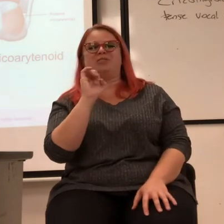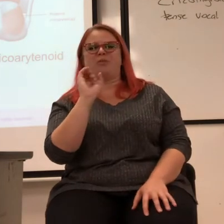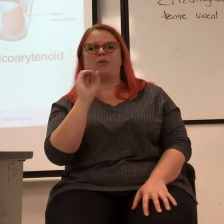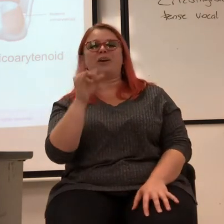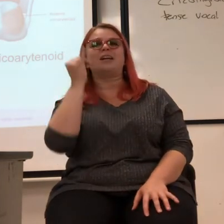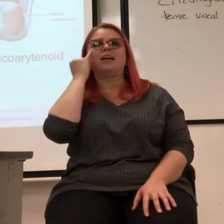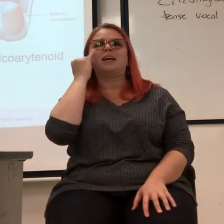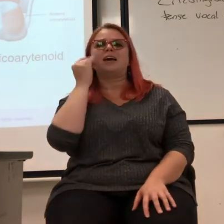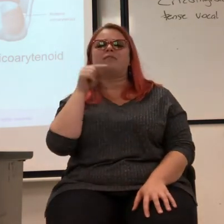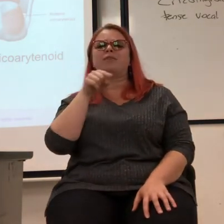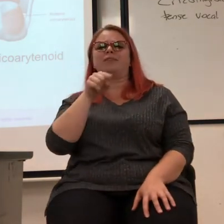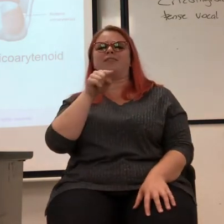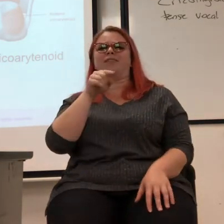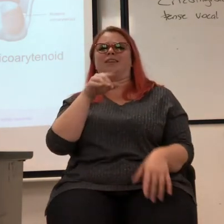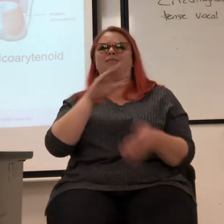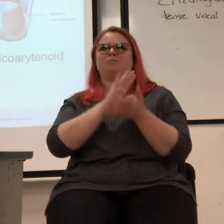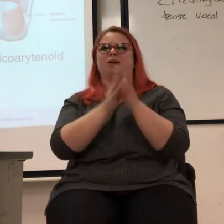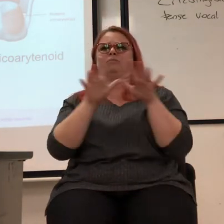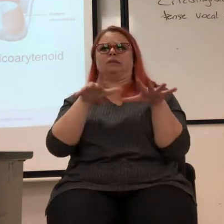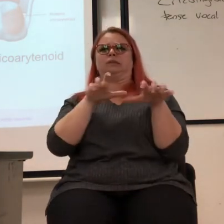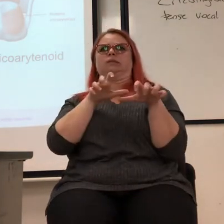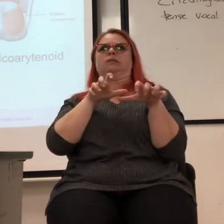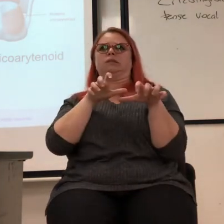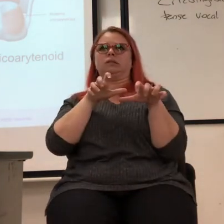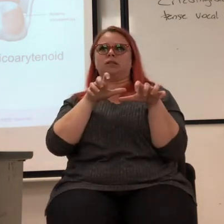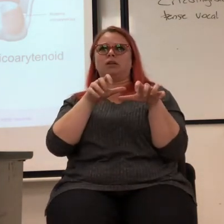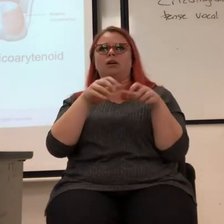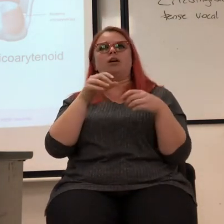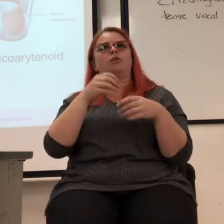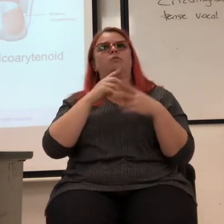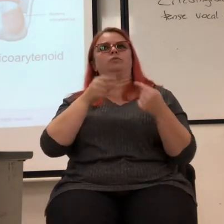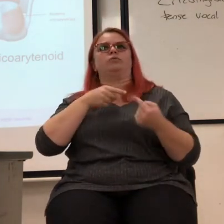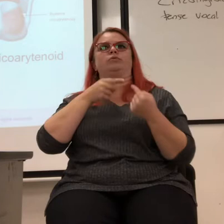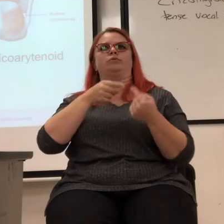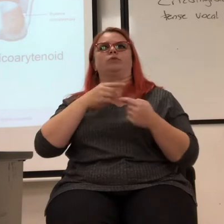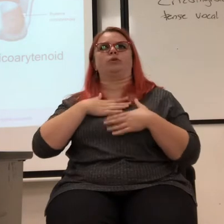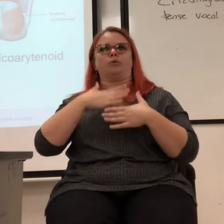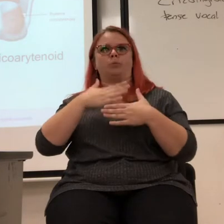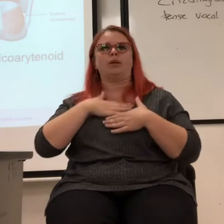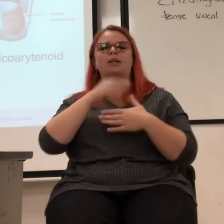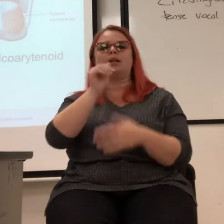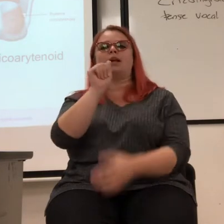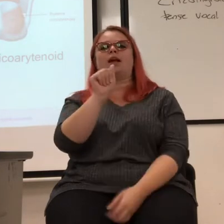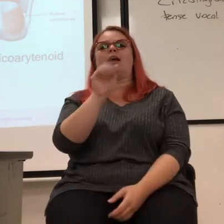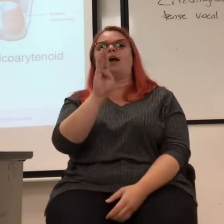trouble breathing. It abducts vocal cords. Abduction.